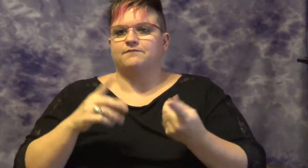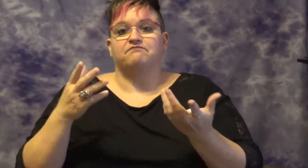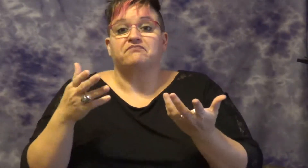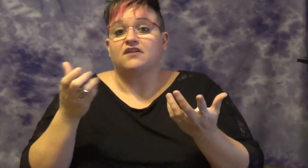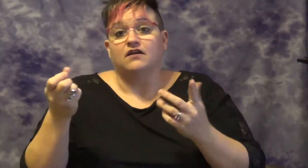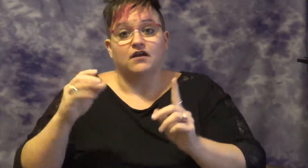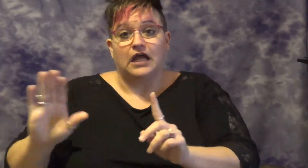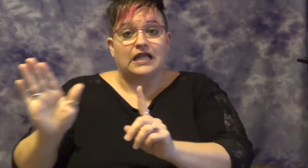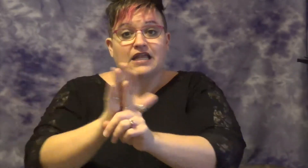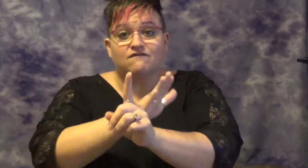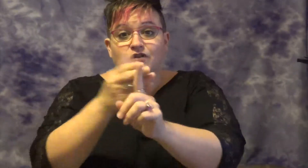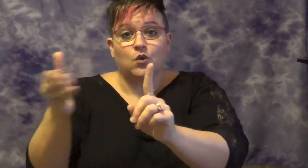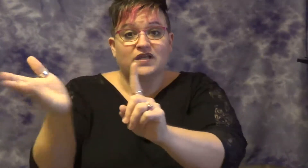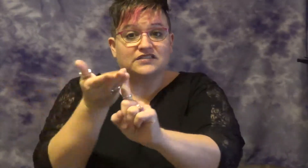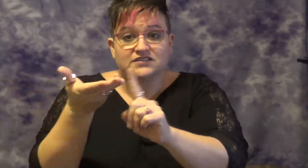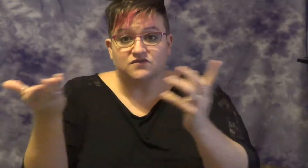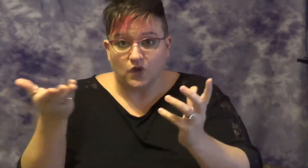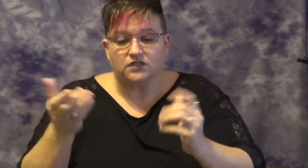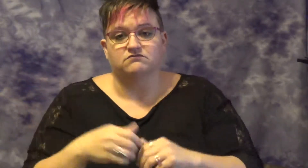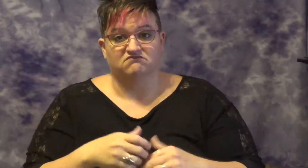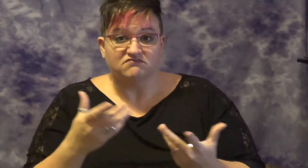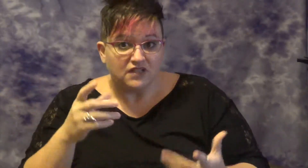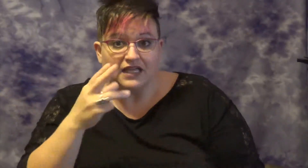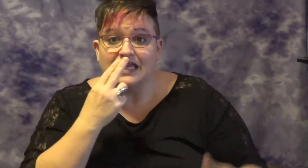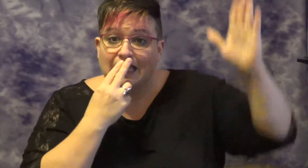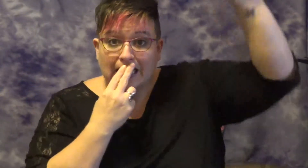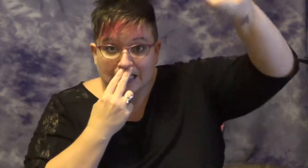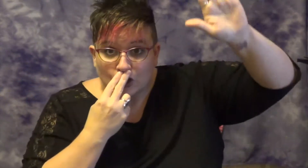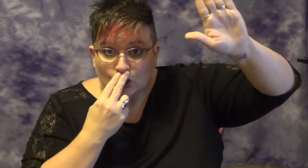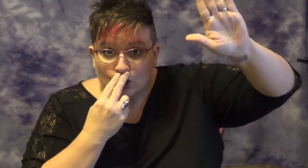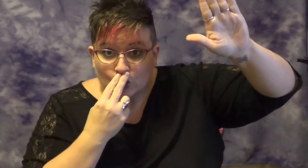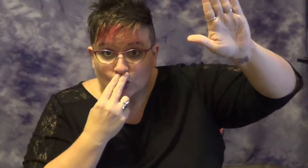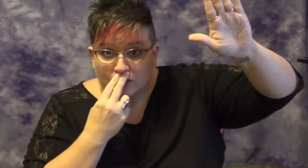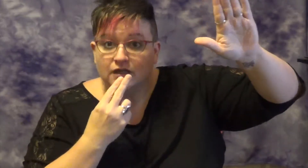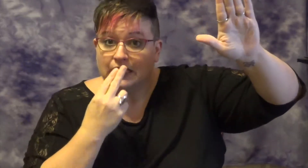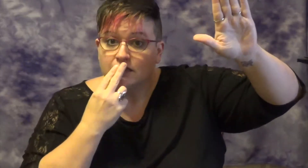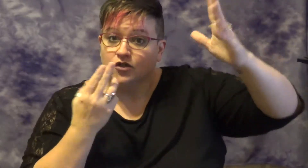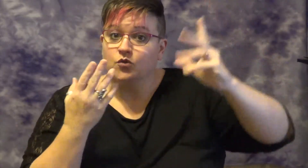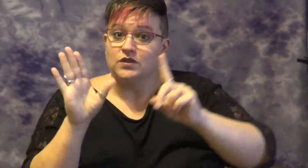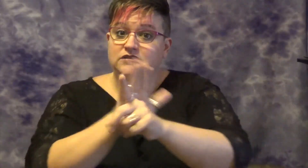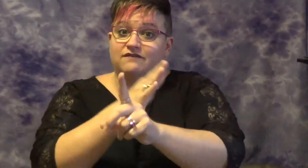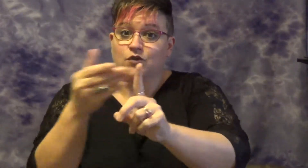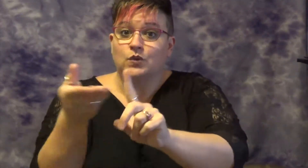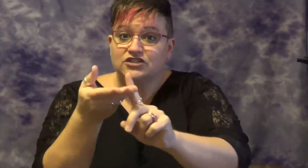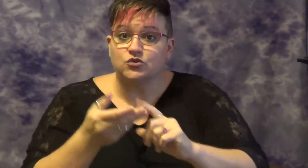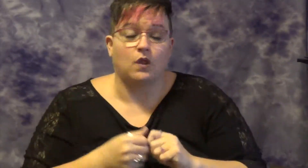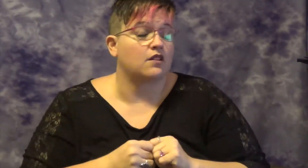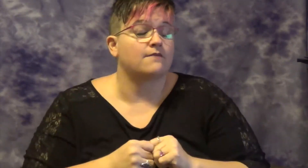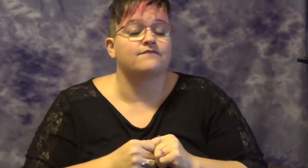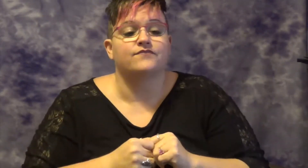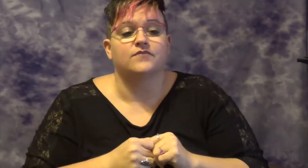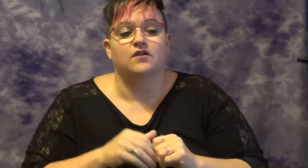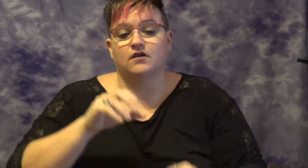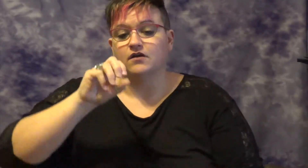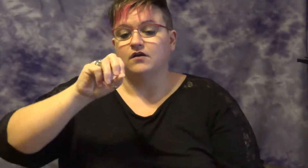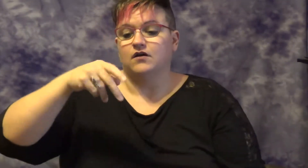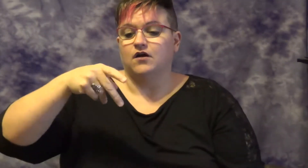or influencing. Now, if you think about influencers, Hitler was a good example of a person who